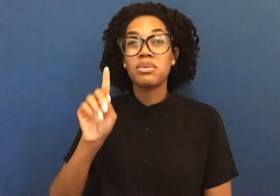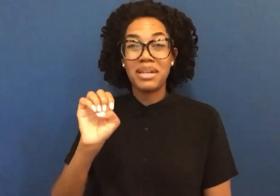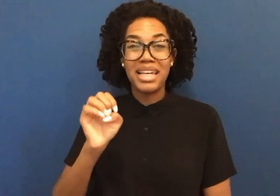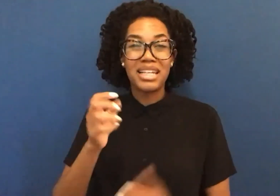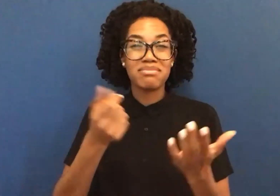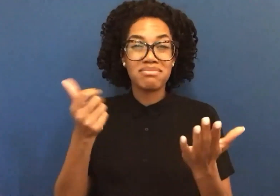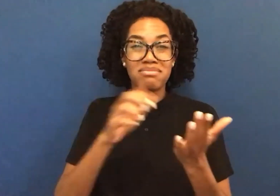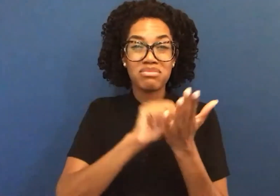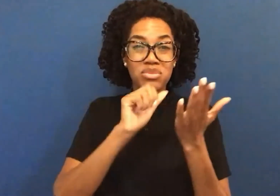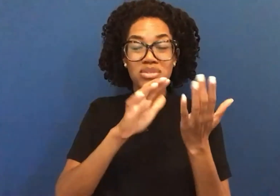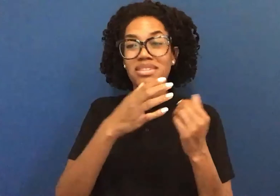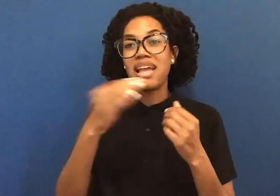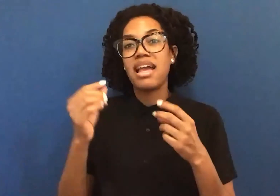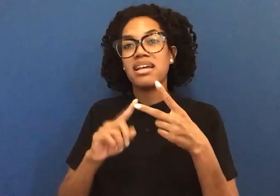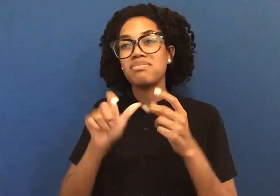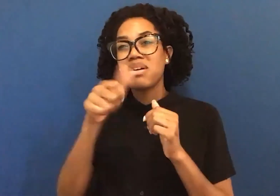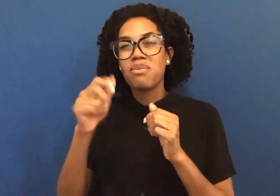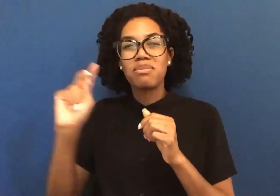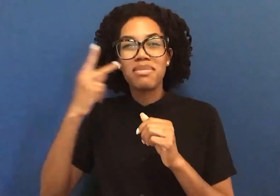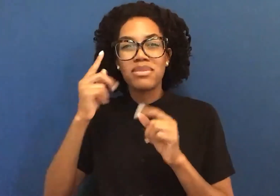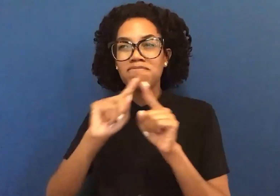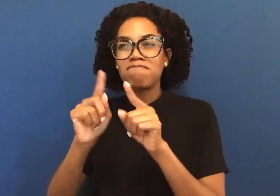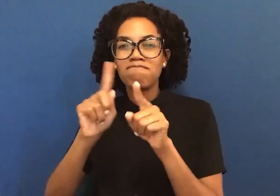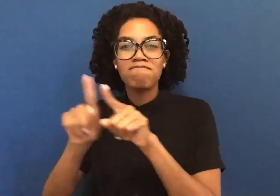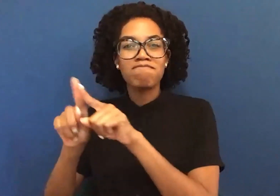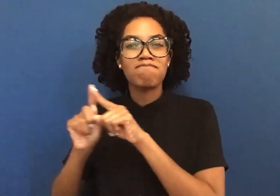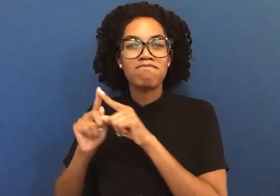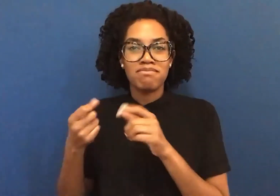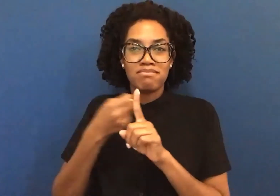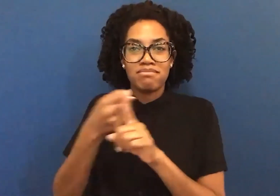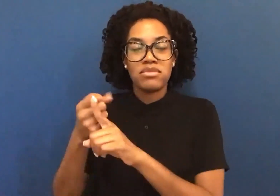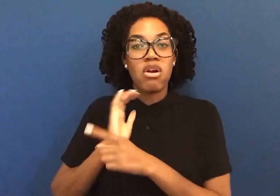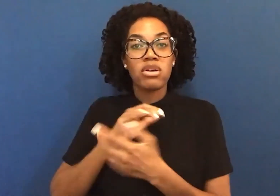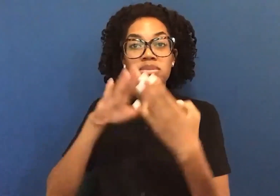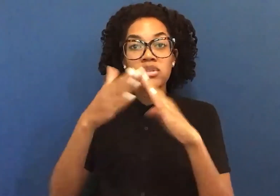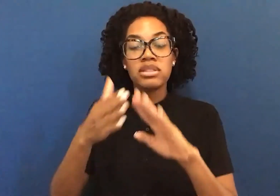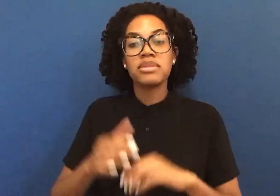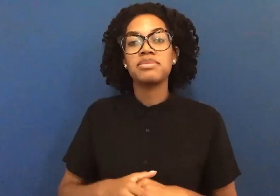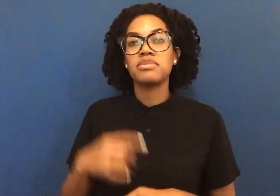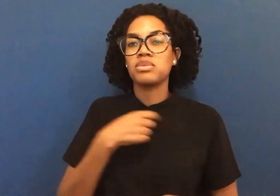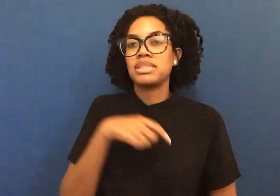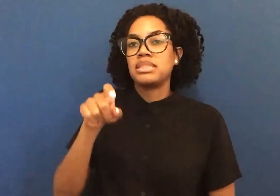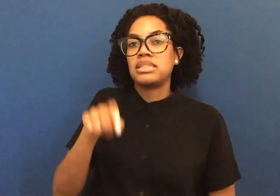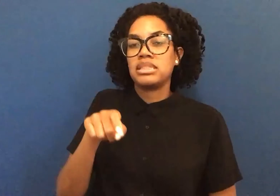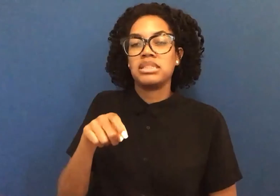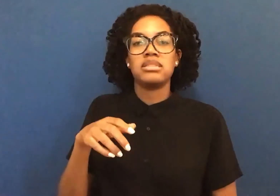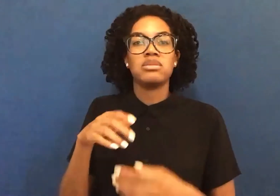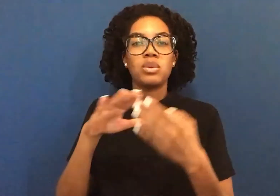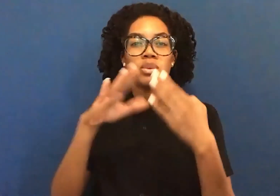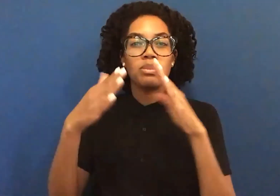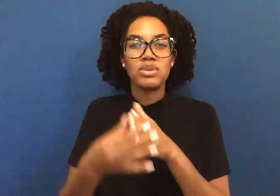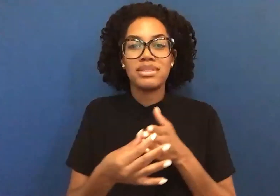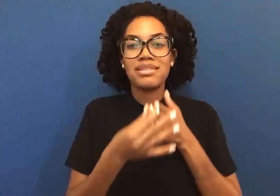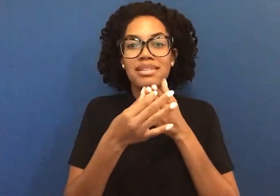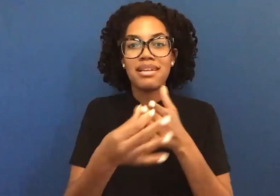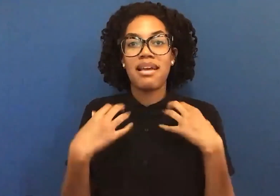a critical season of midterm elections amid a desperate need for community-led healthcare reform. Too often, when